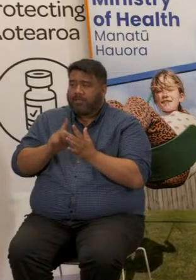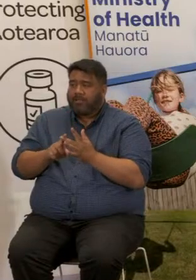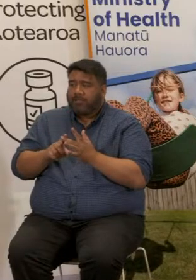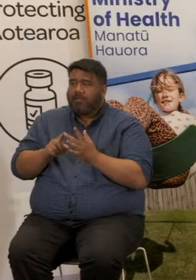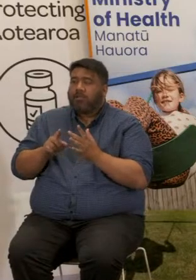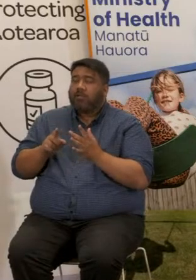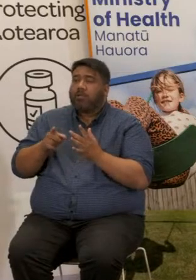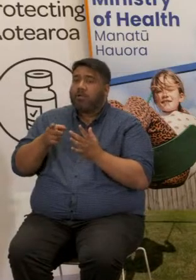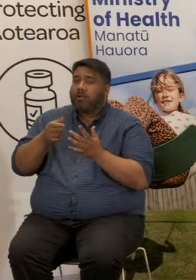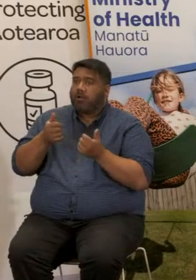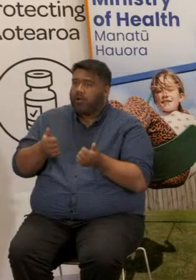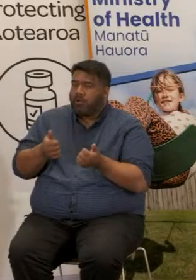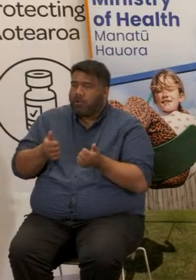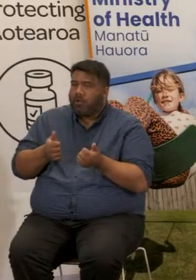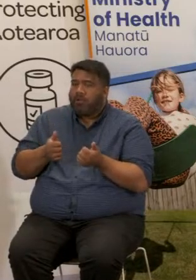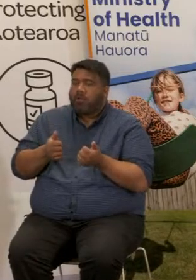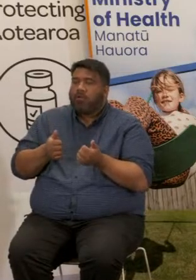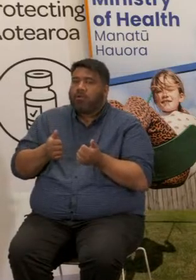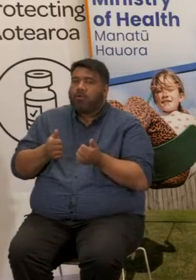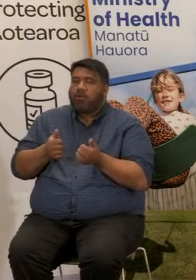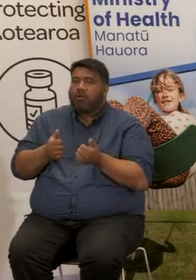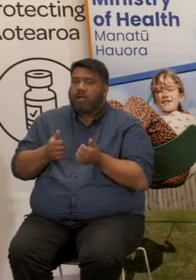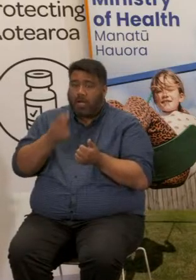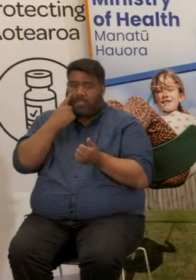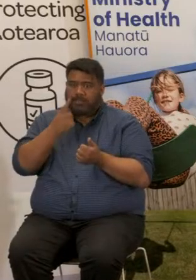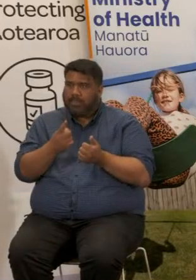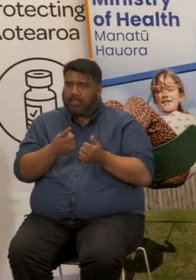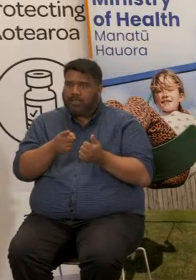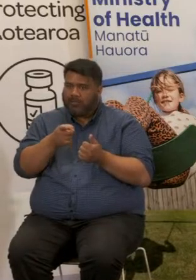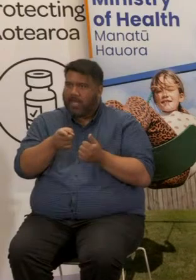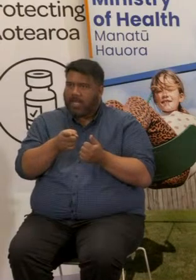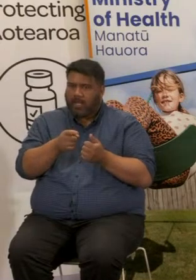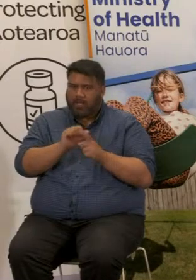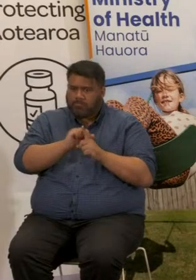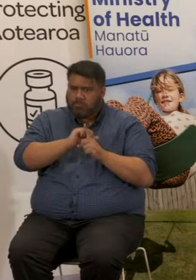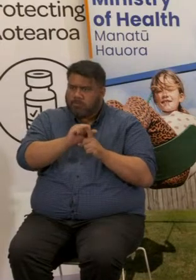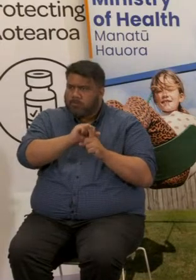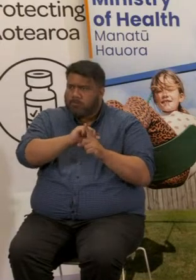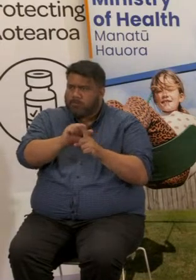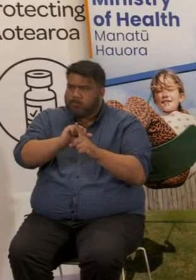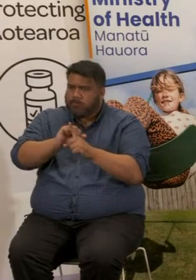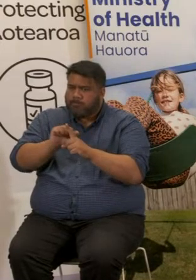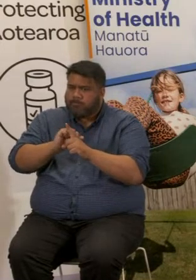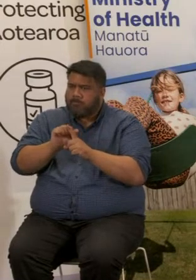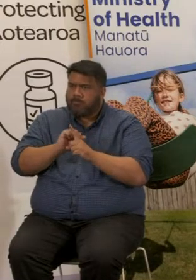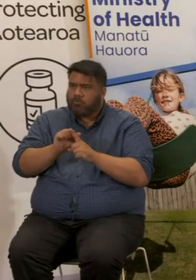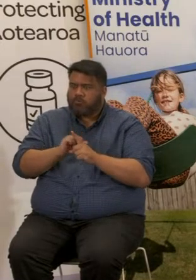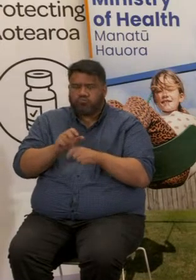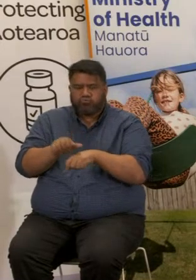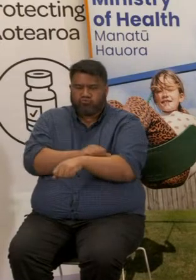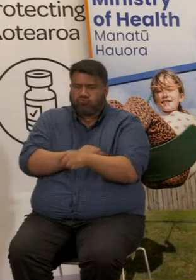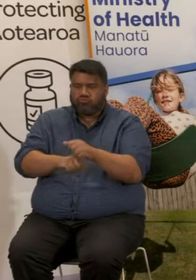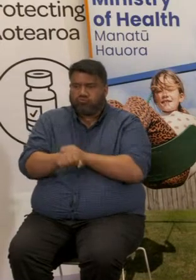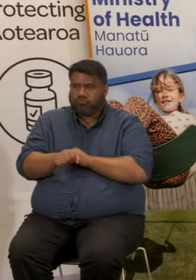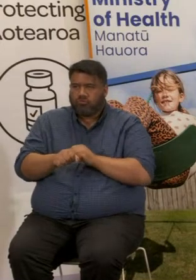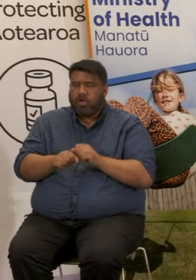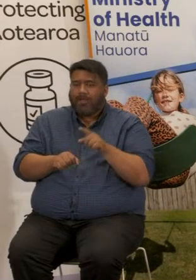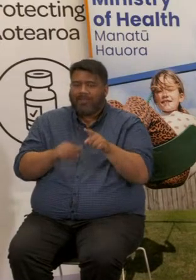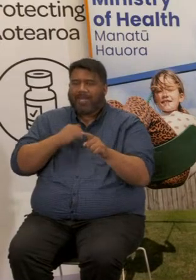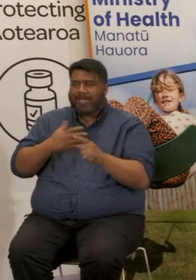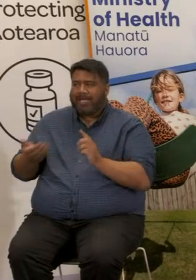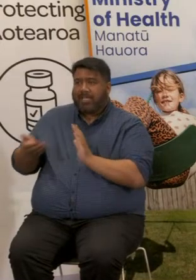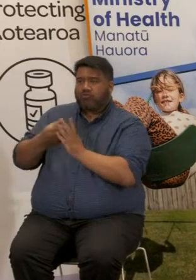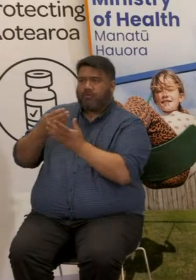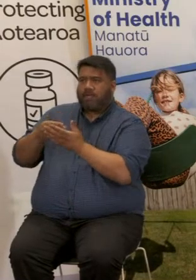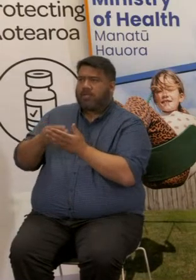right. But they're on the way to correct that, and a lot of that is because they needed that additional funding that the government announced